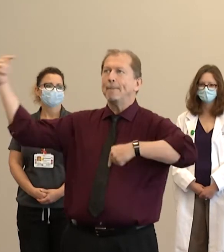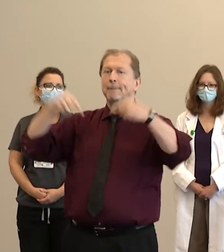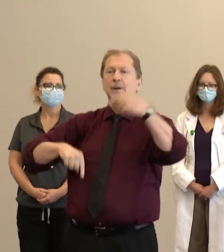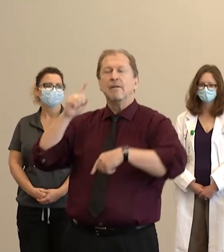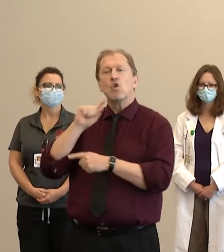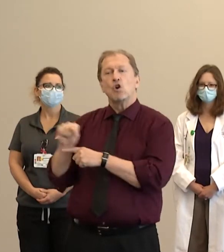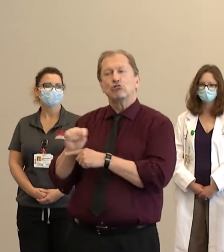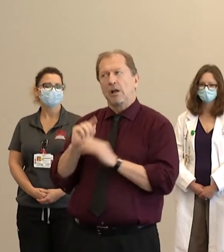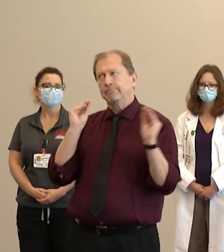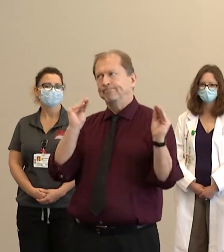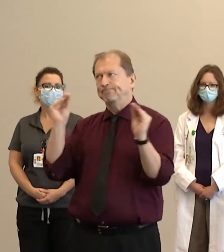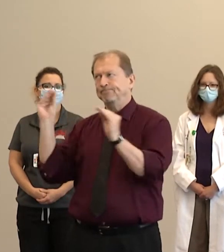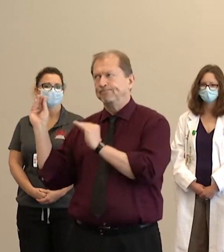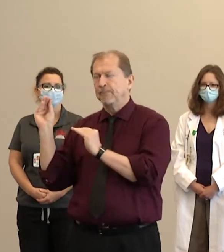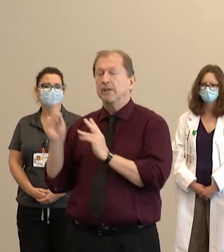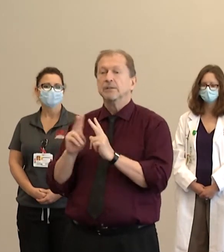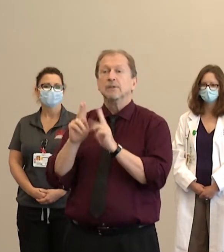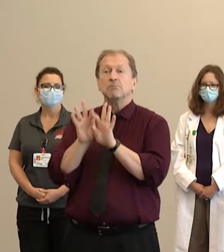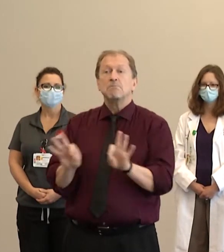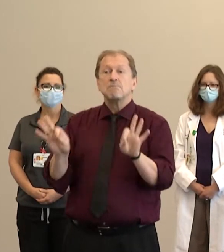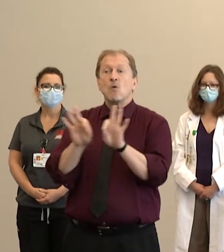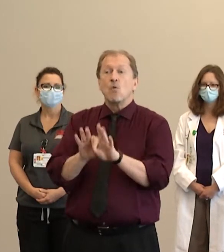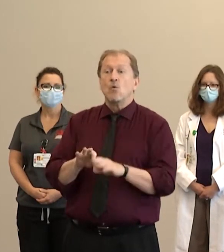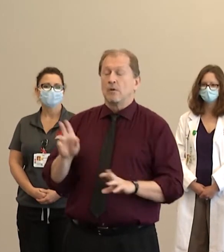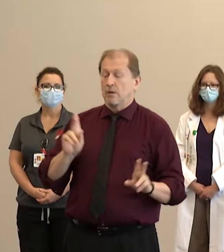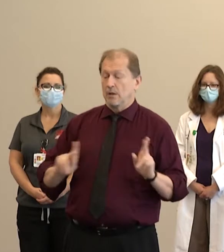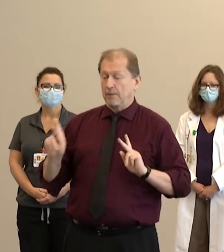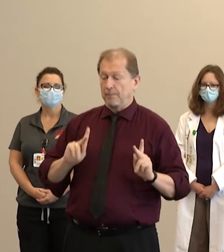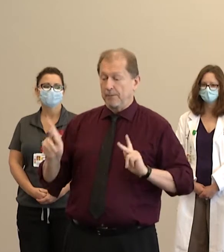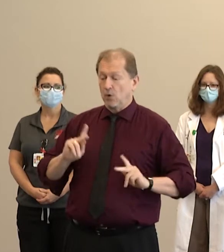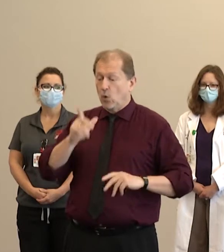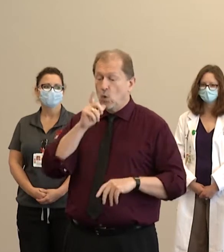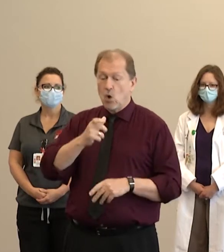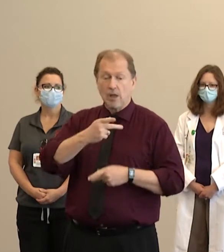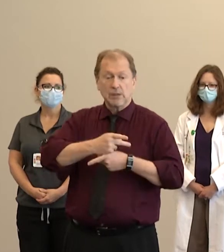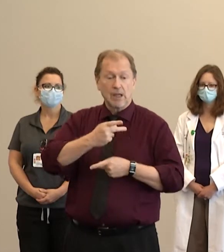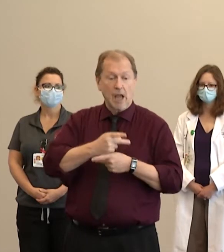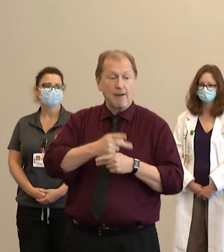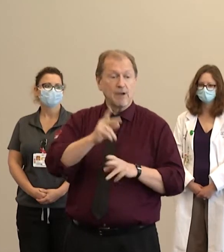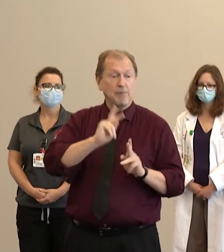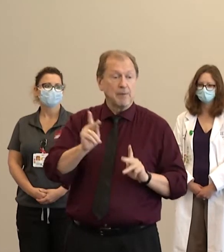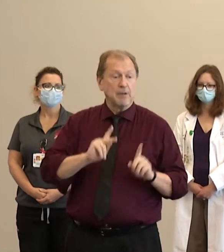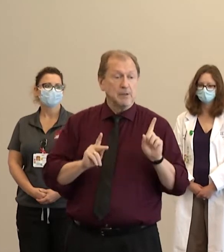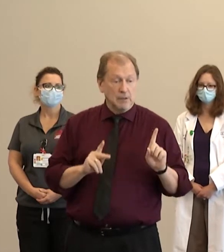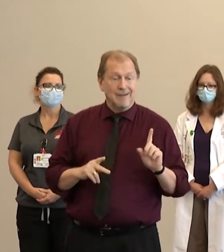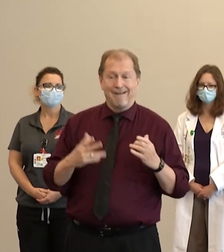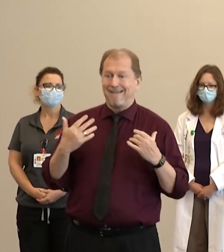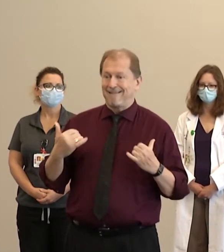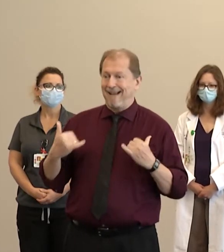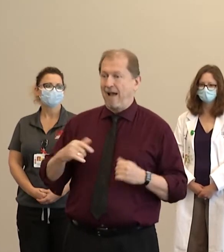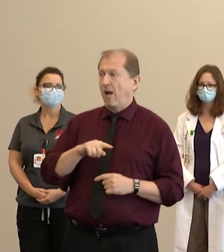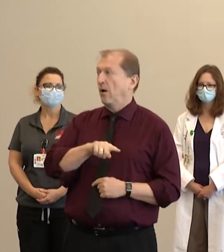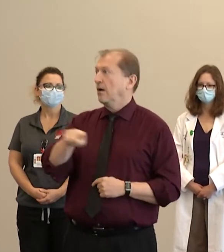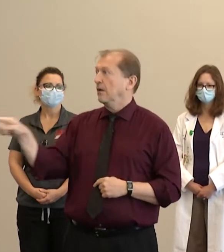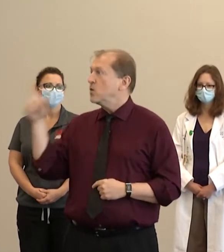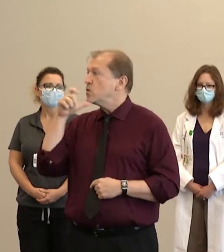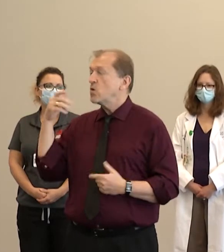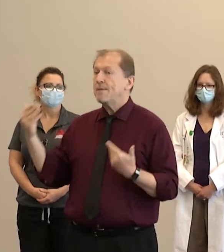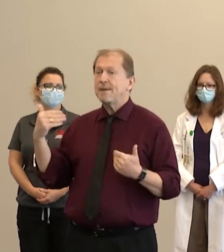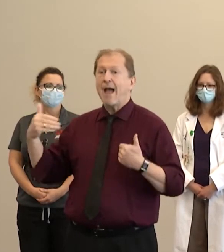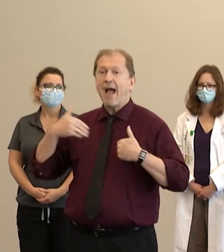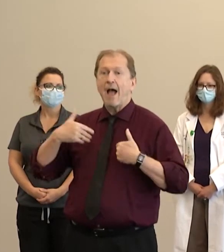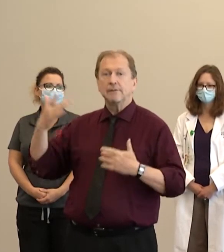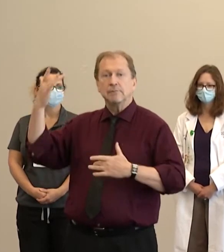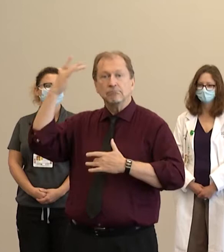It's mission critical for healthcare workers to be prepared to care for patients coming in who are critically